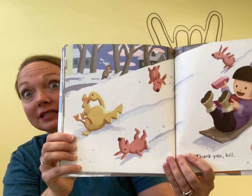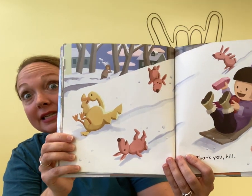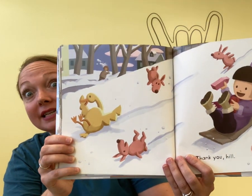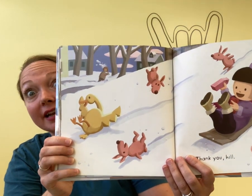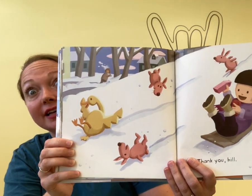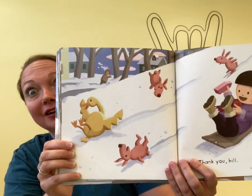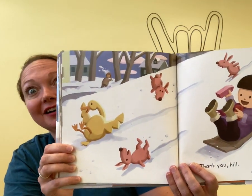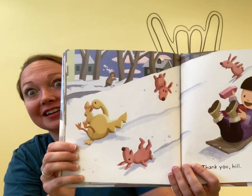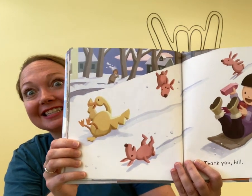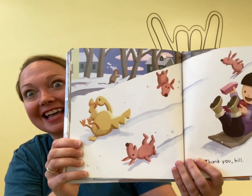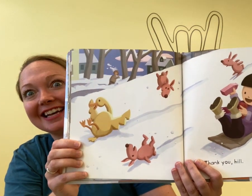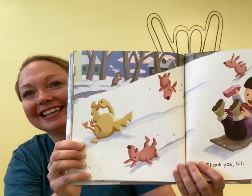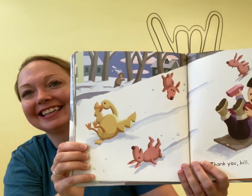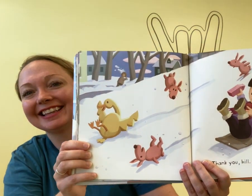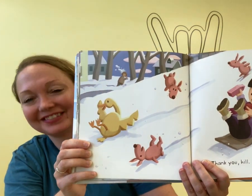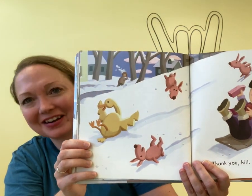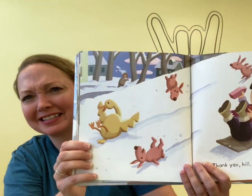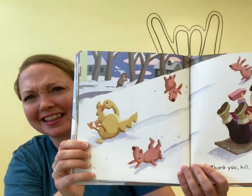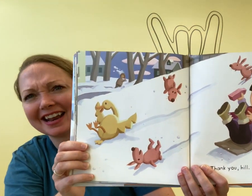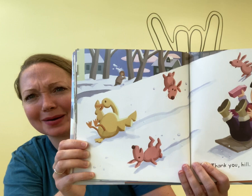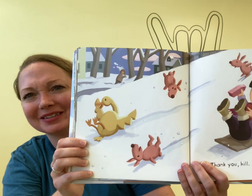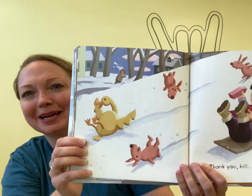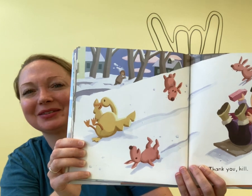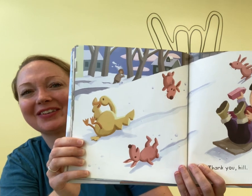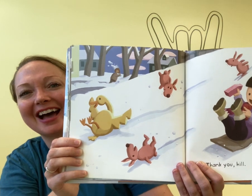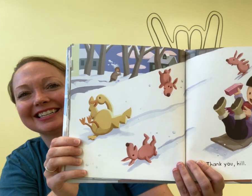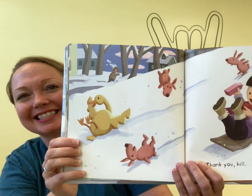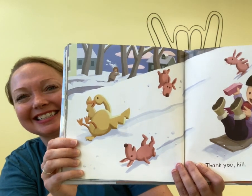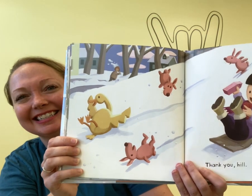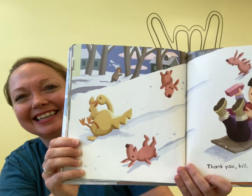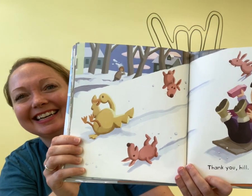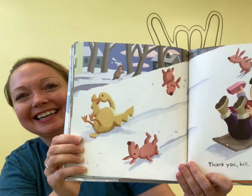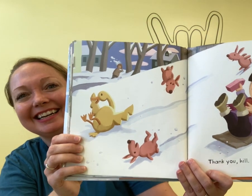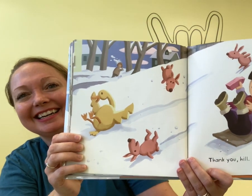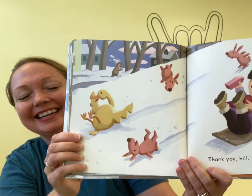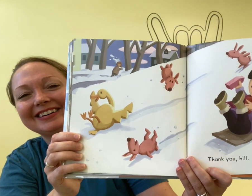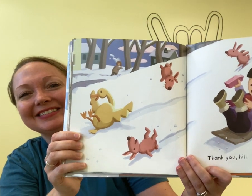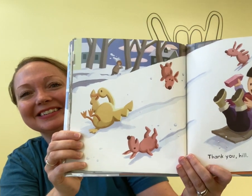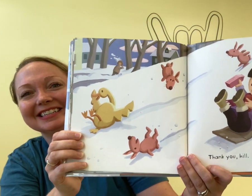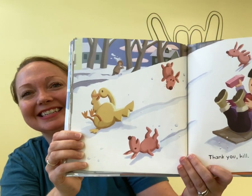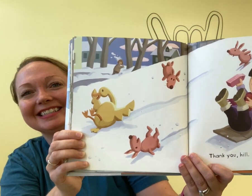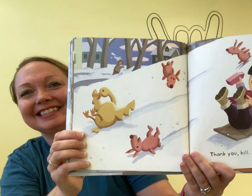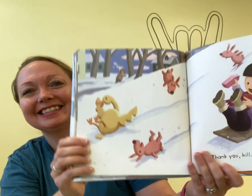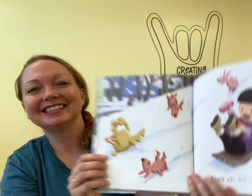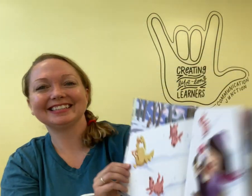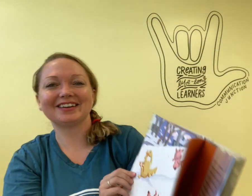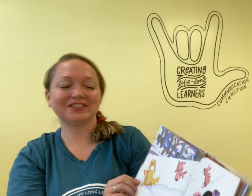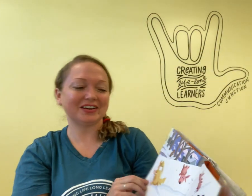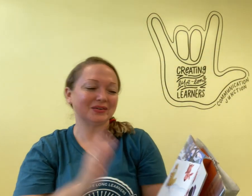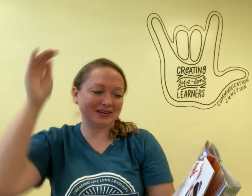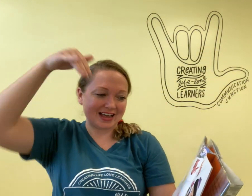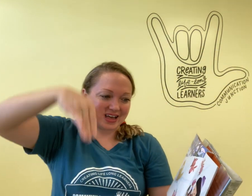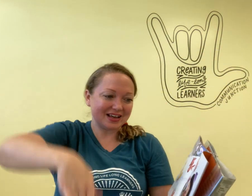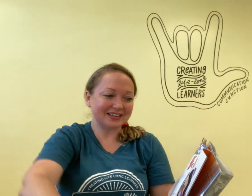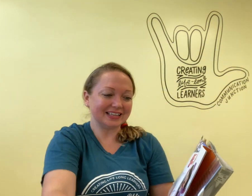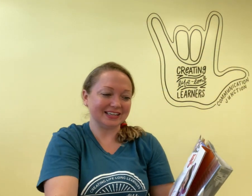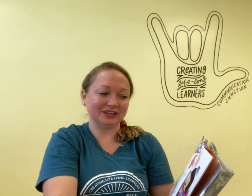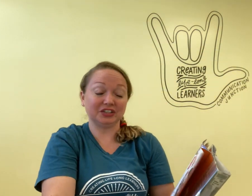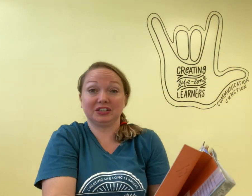down a hill on a sled? Try to say that a couple times fast. Oh, goodness. She's having fun going down the hill. She's still got all